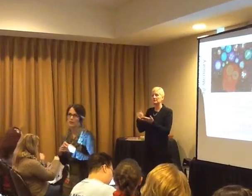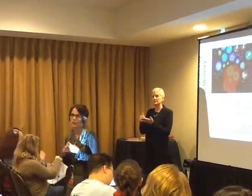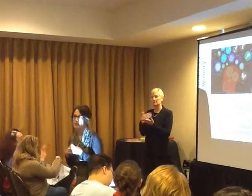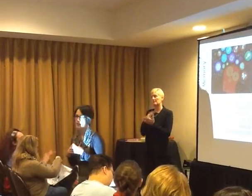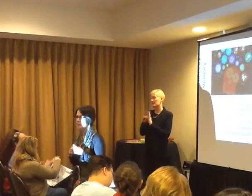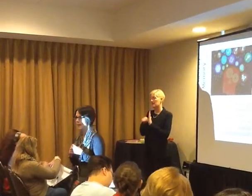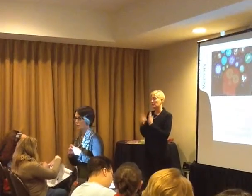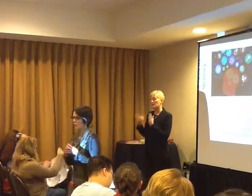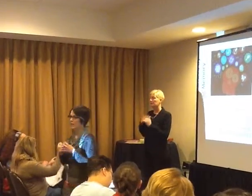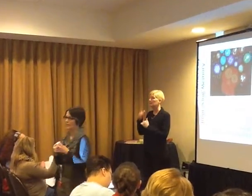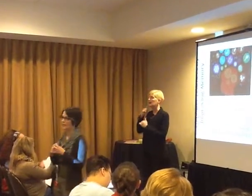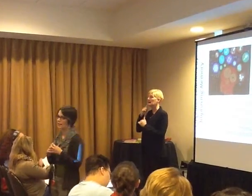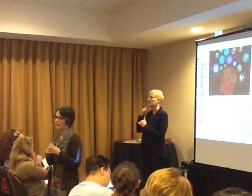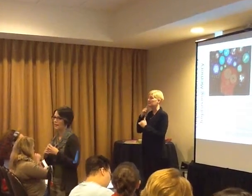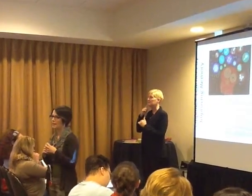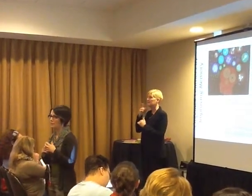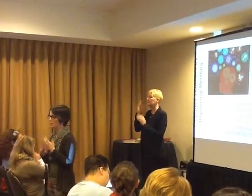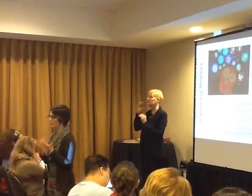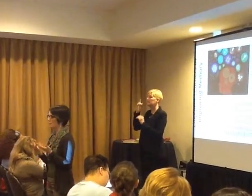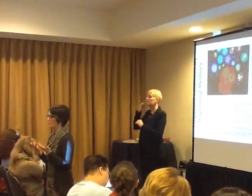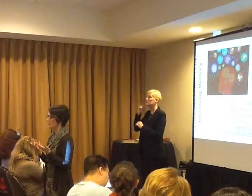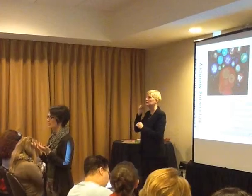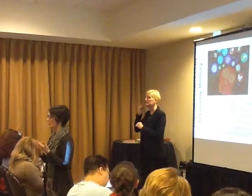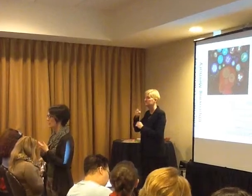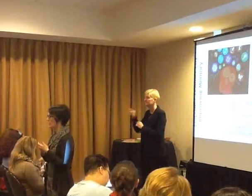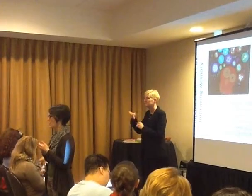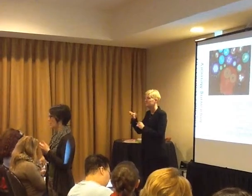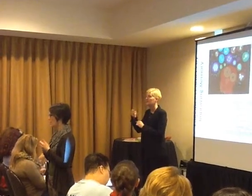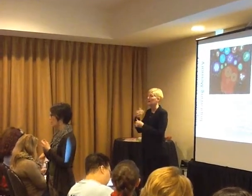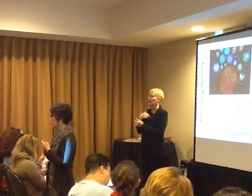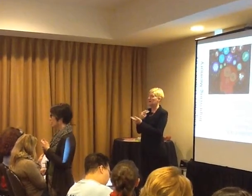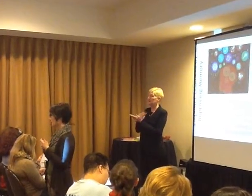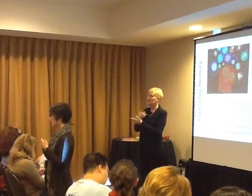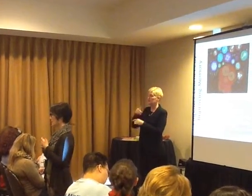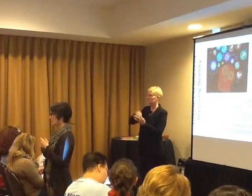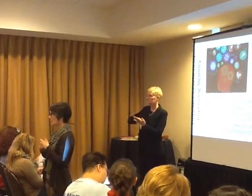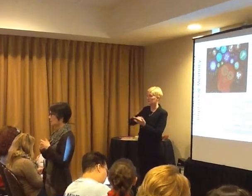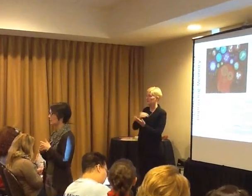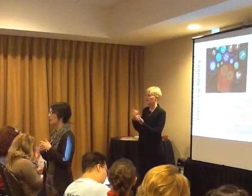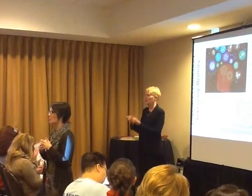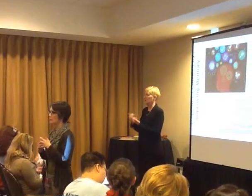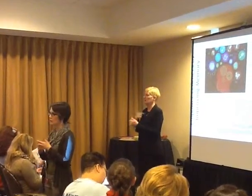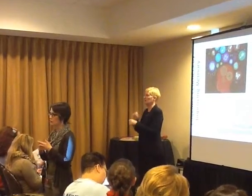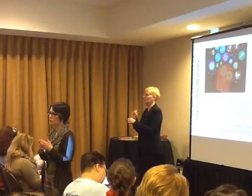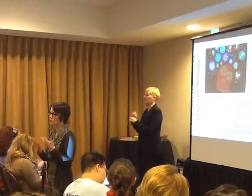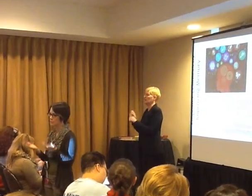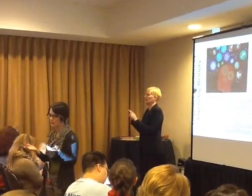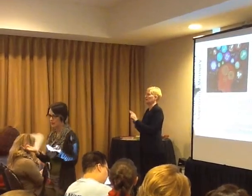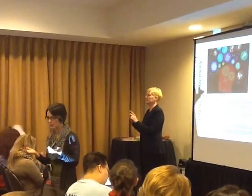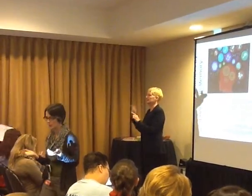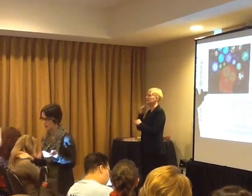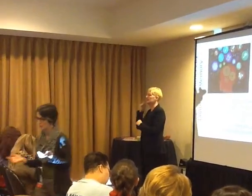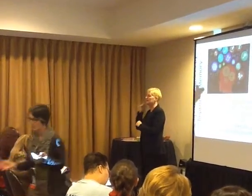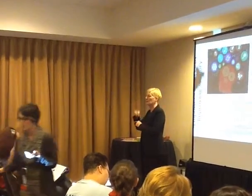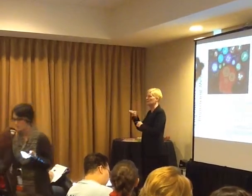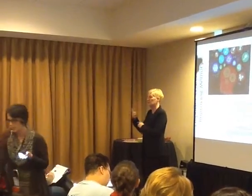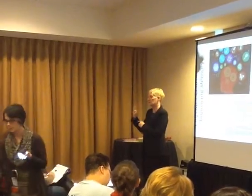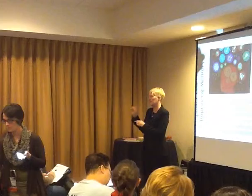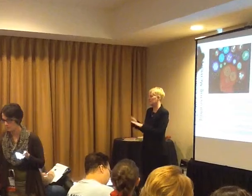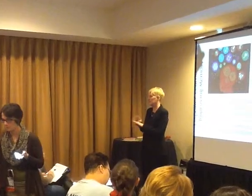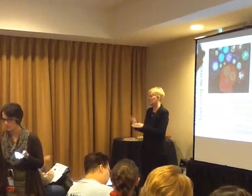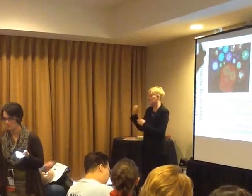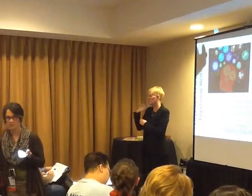hard of hearing by trade. I have a master's in reading, and I currently work as a deaf and hard of hearing behavior coach for the Illinois Service